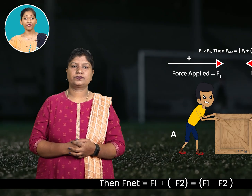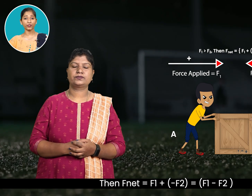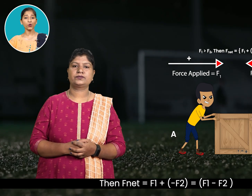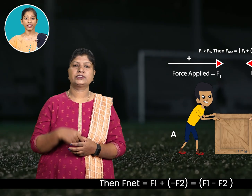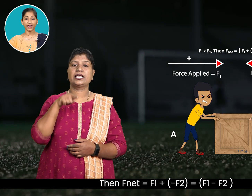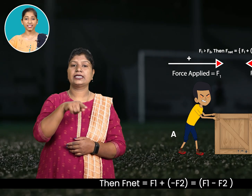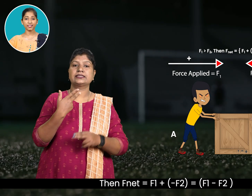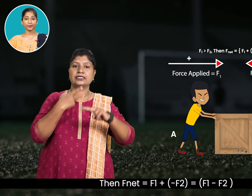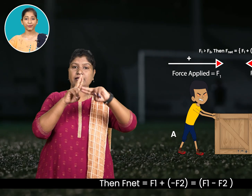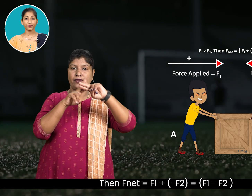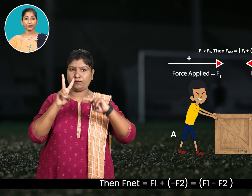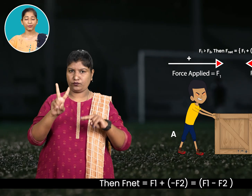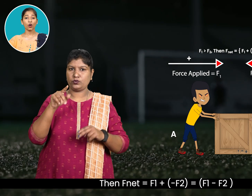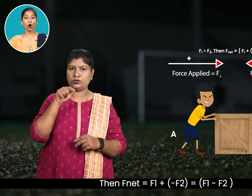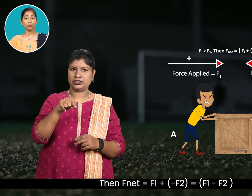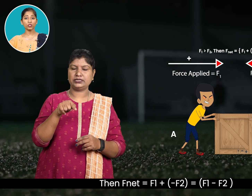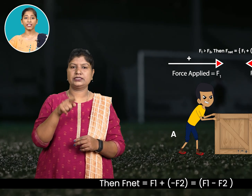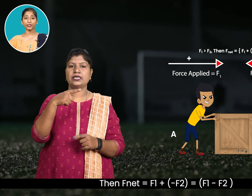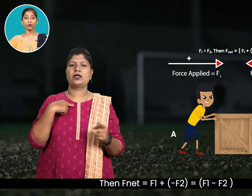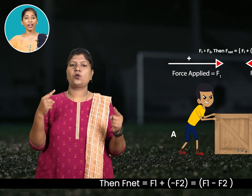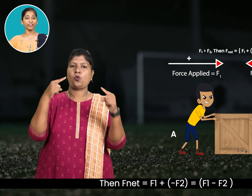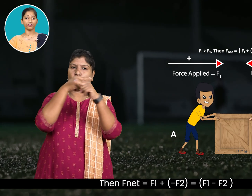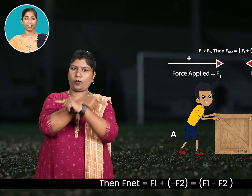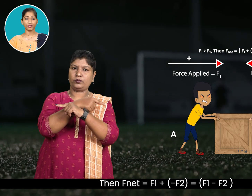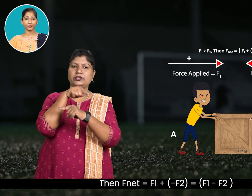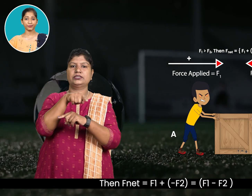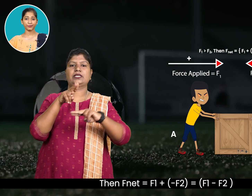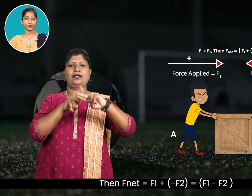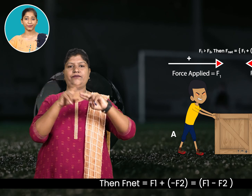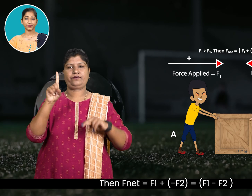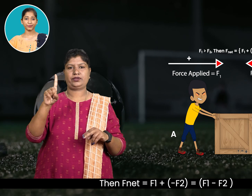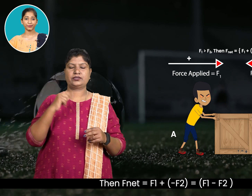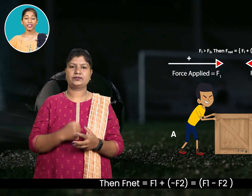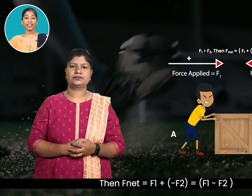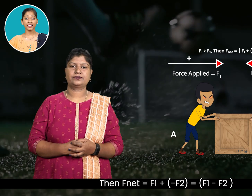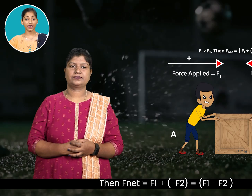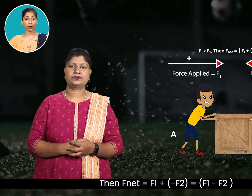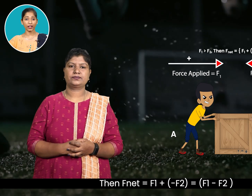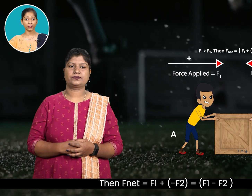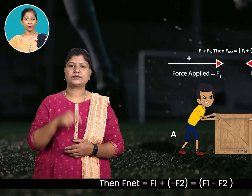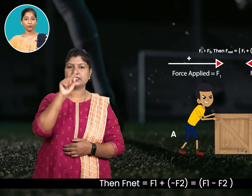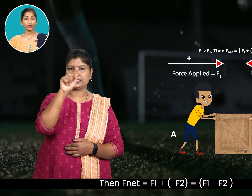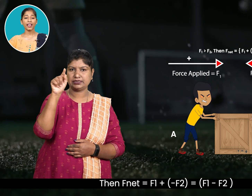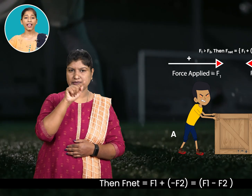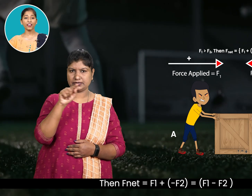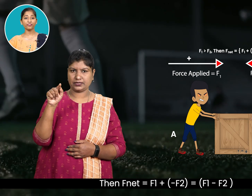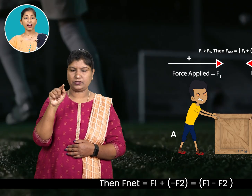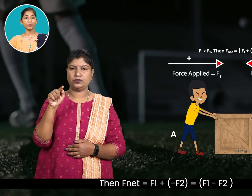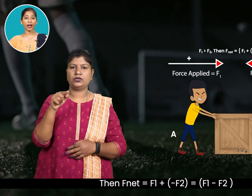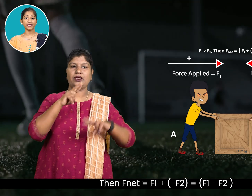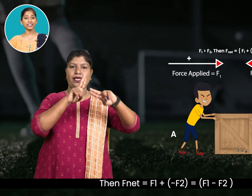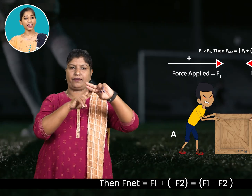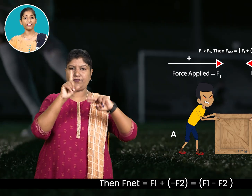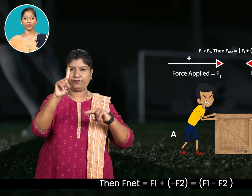as F2 is opposite to F1, is equal to